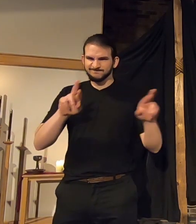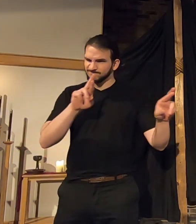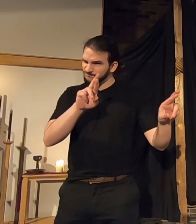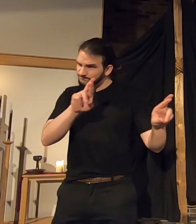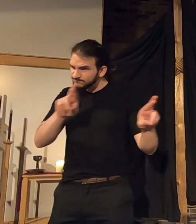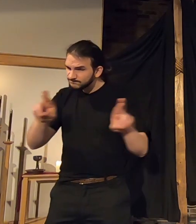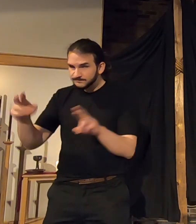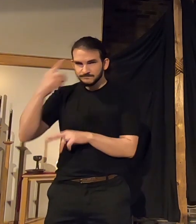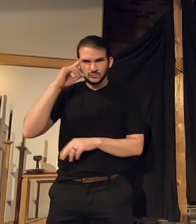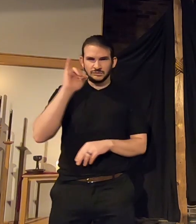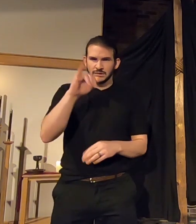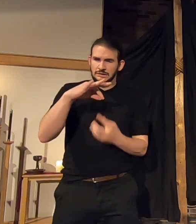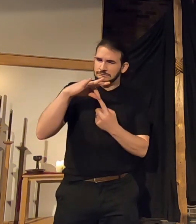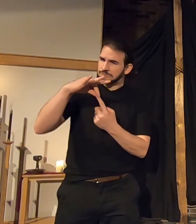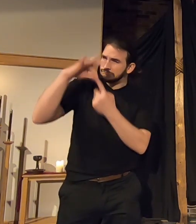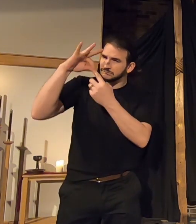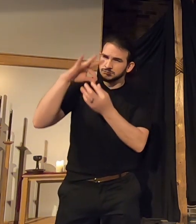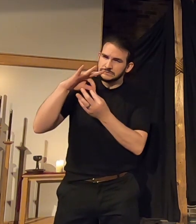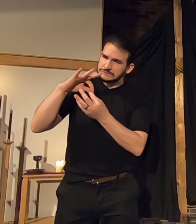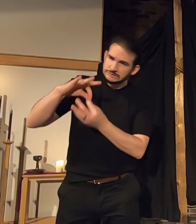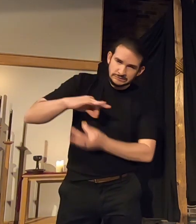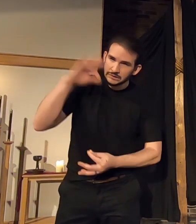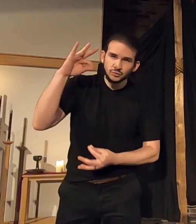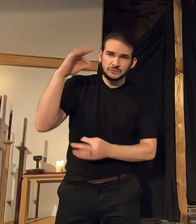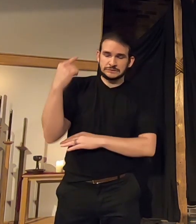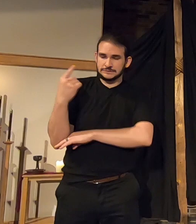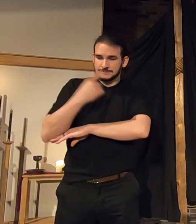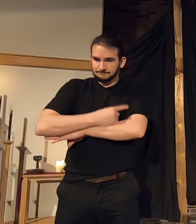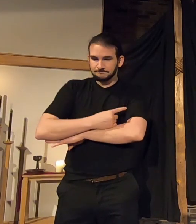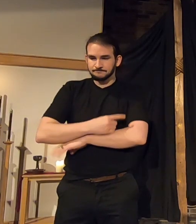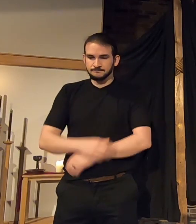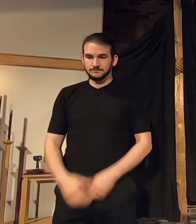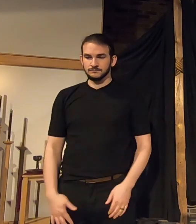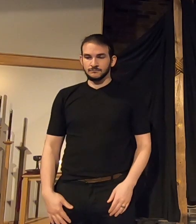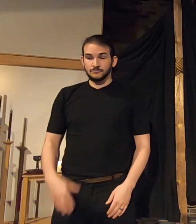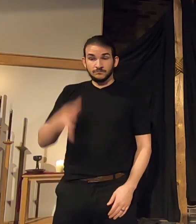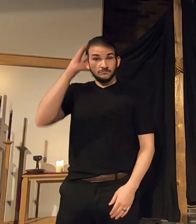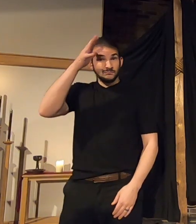and the Jewish people were getting ready for that sacred day.